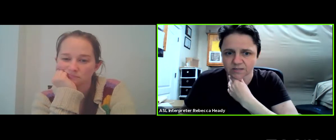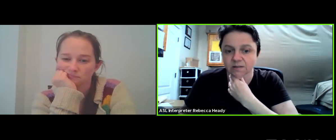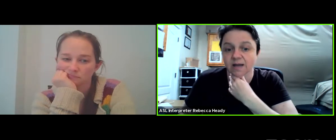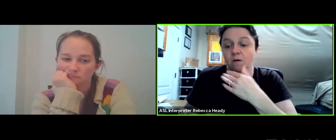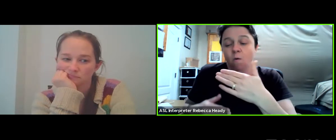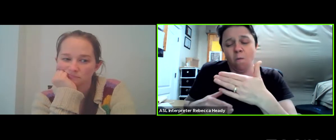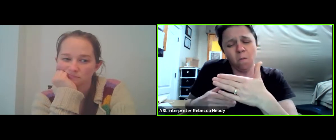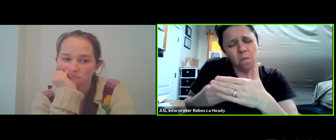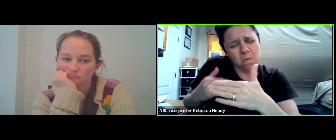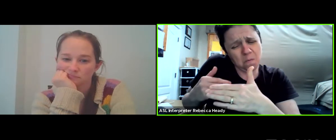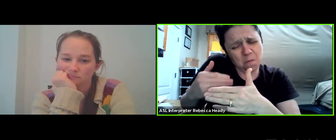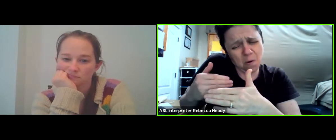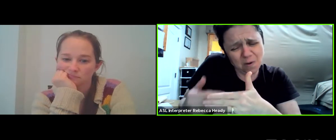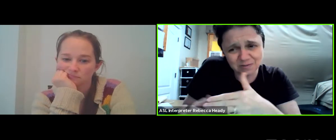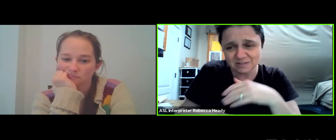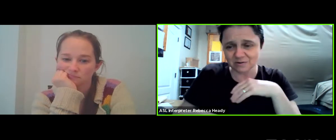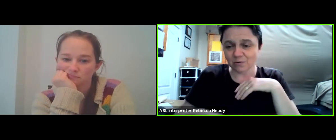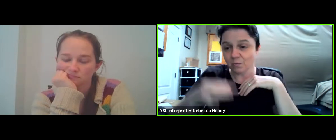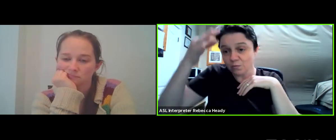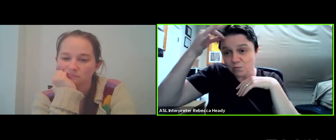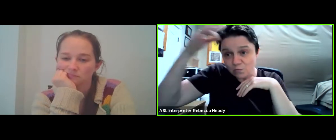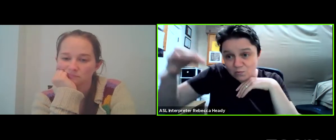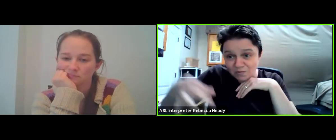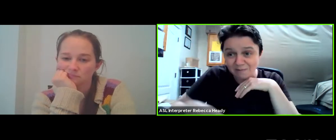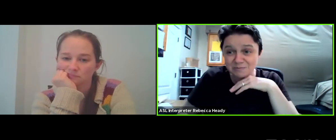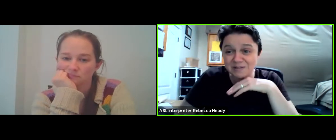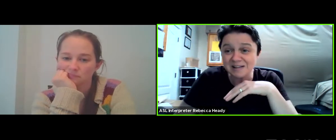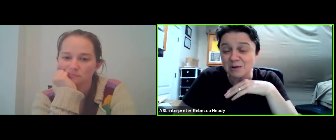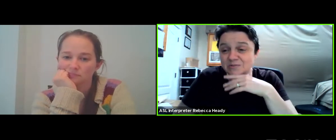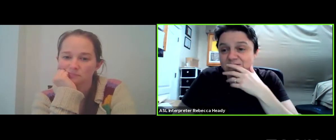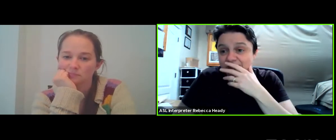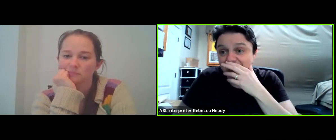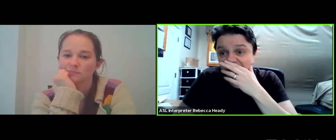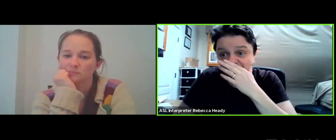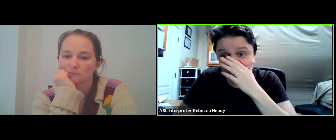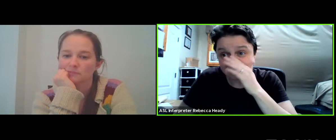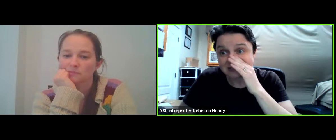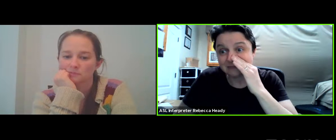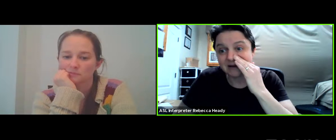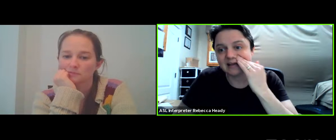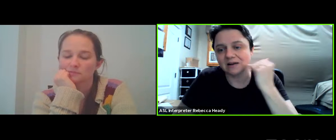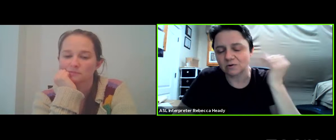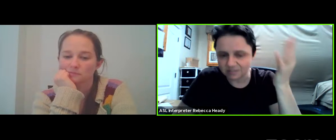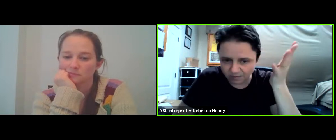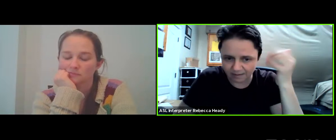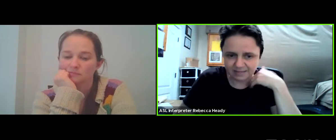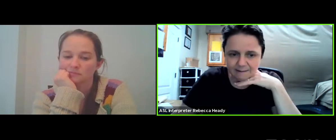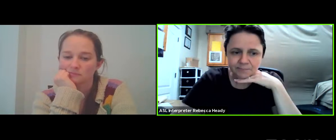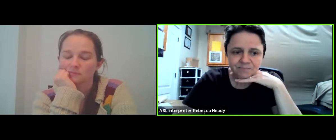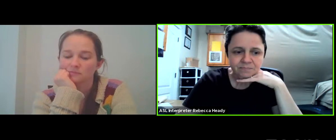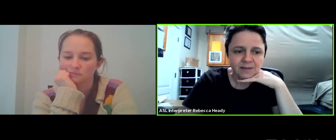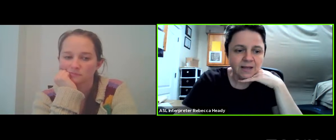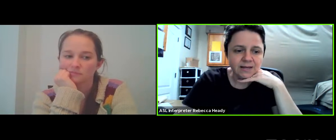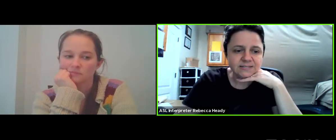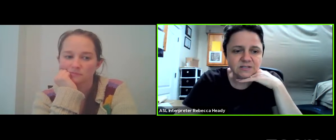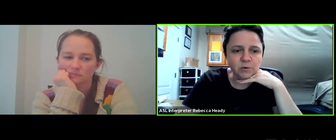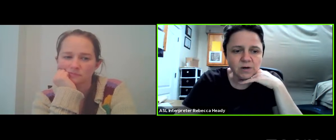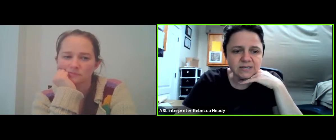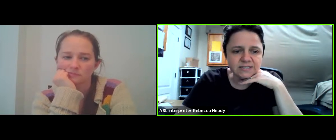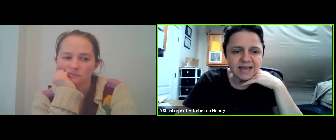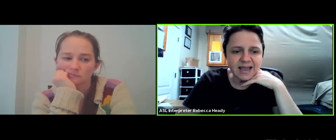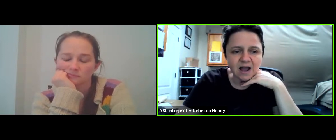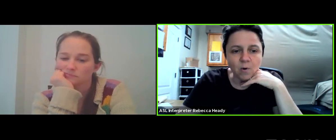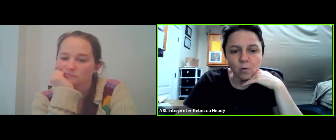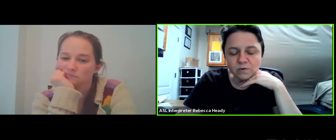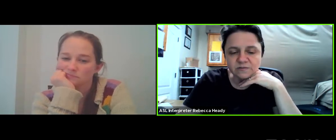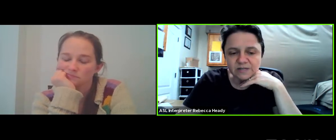almost made it, like, oh, almost, or that was really close, like he almost didn't make it, or something like that. It says if you